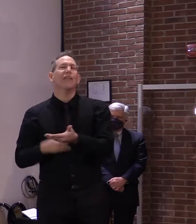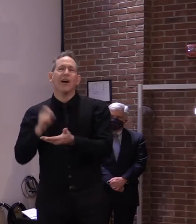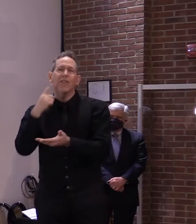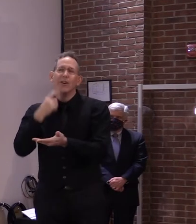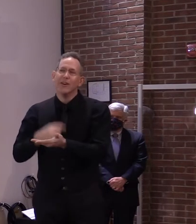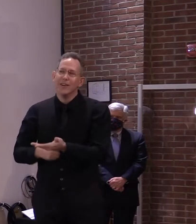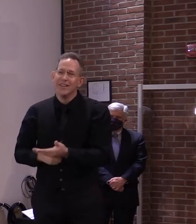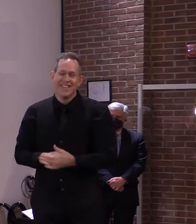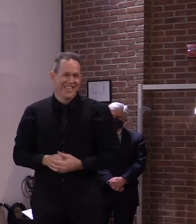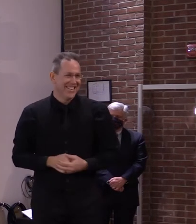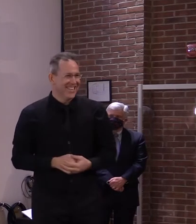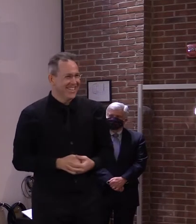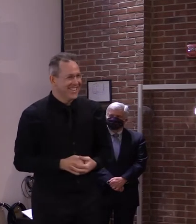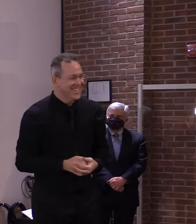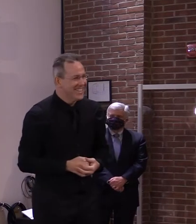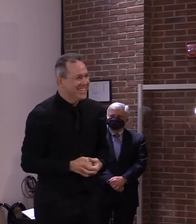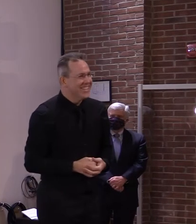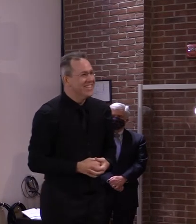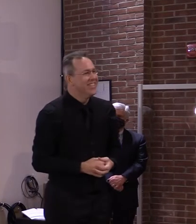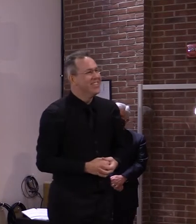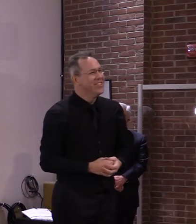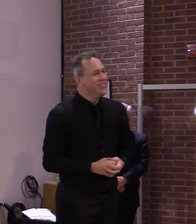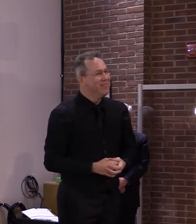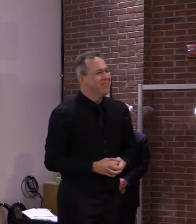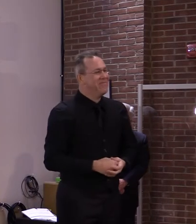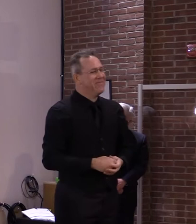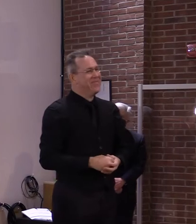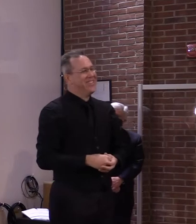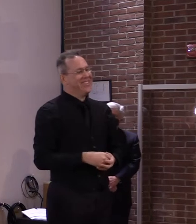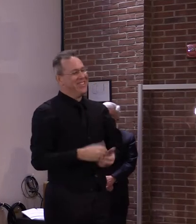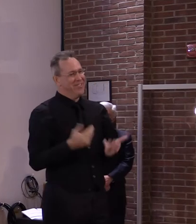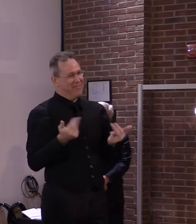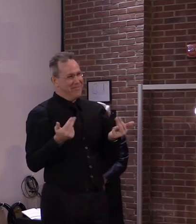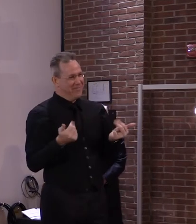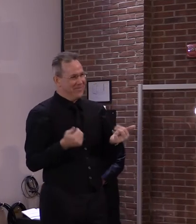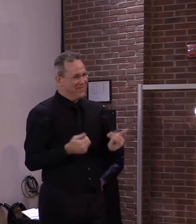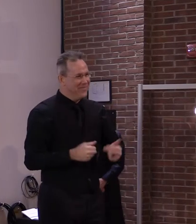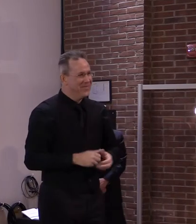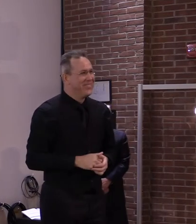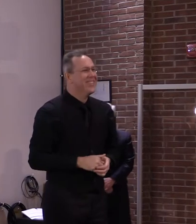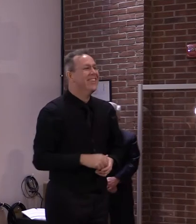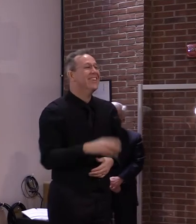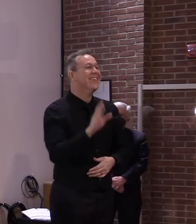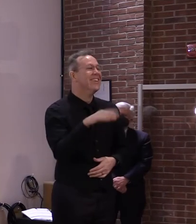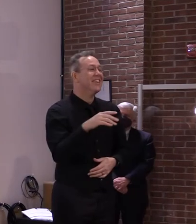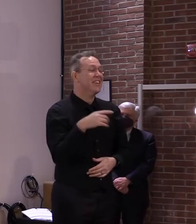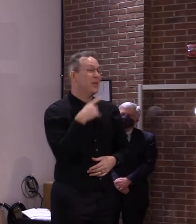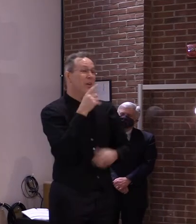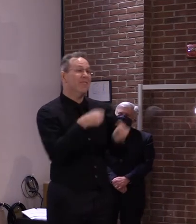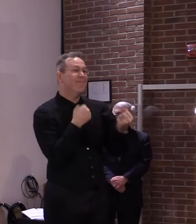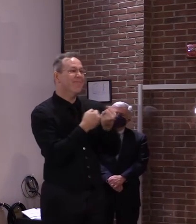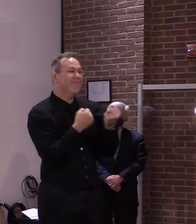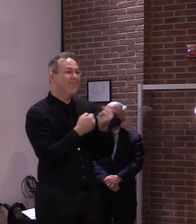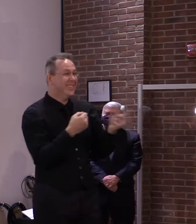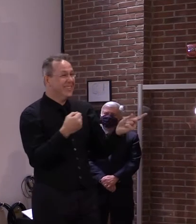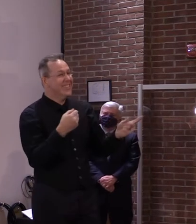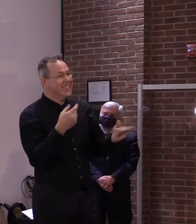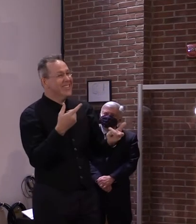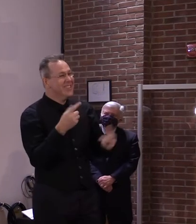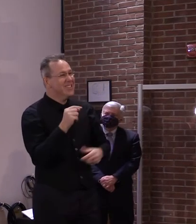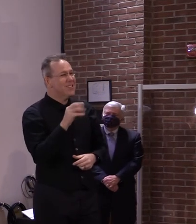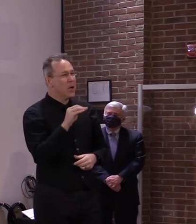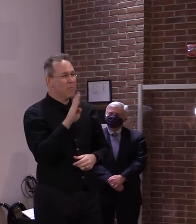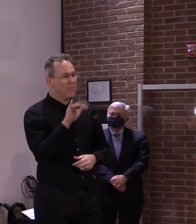um well mixed emotions obviously tom brady in the new england patriots is are my favorite